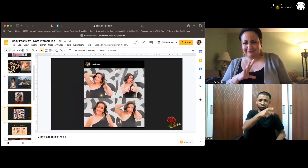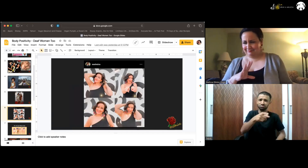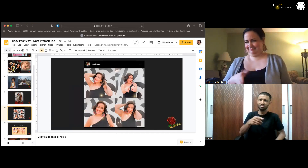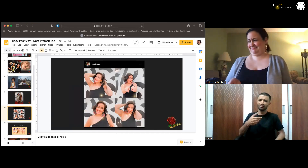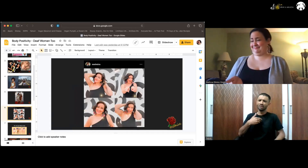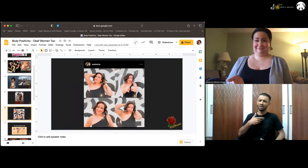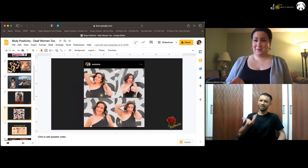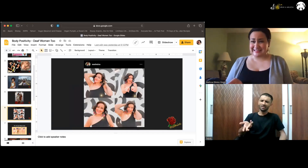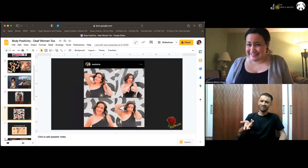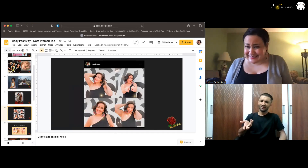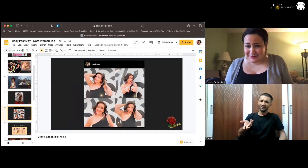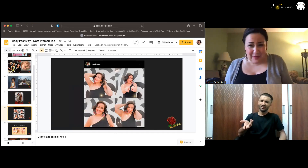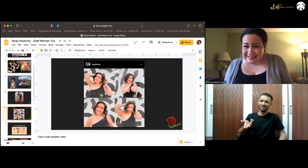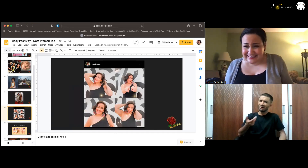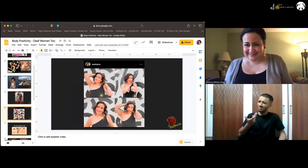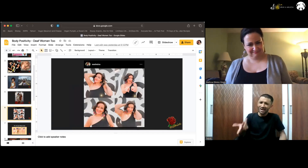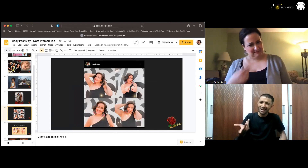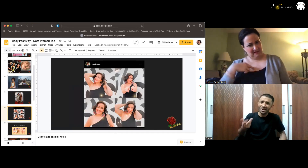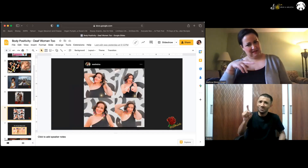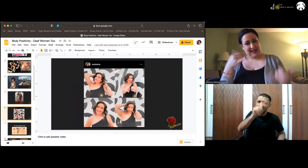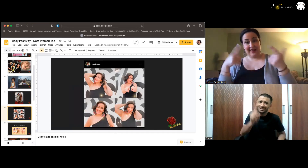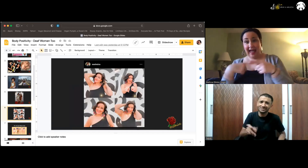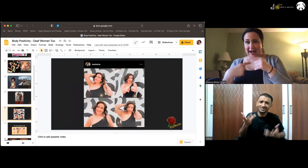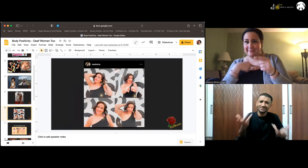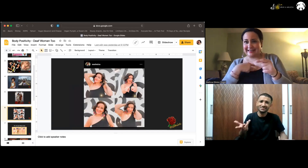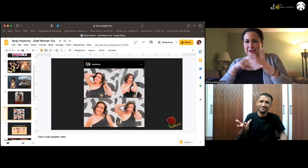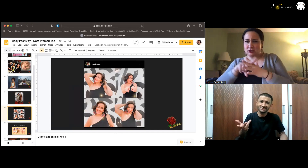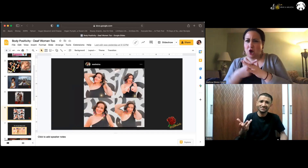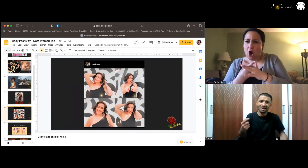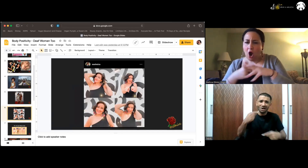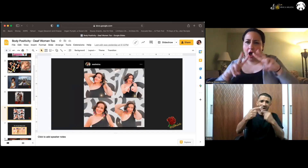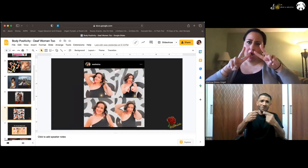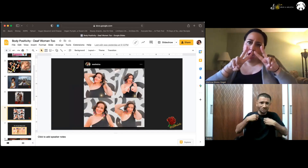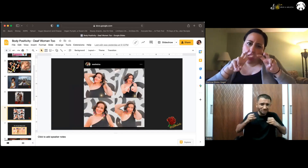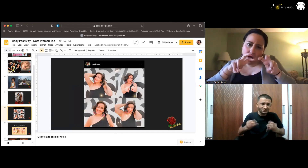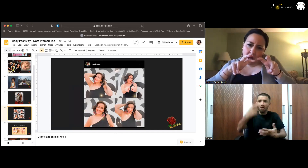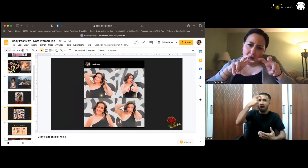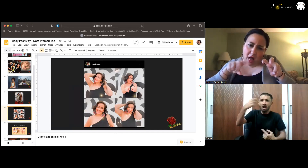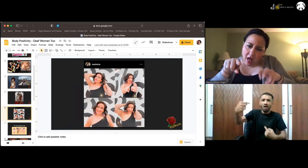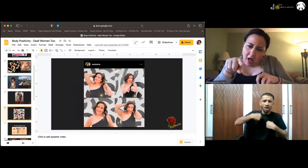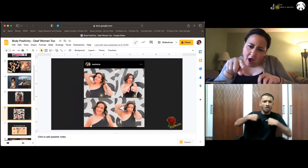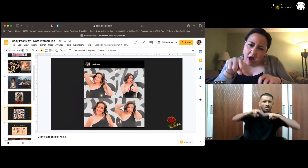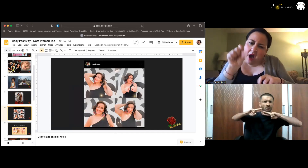and people used to make fun. But what's that? Like, why these comments are